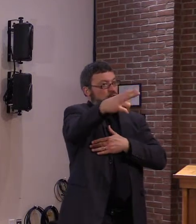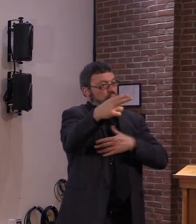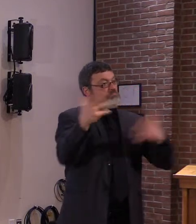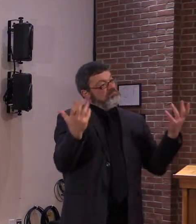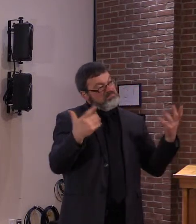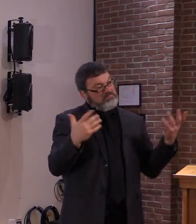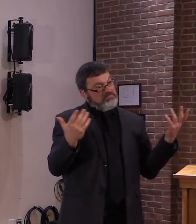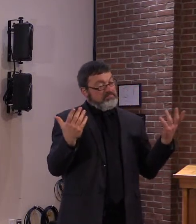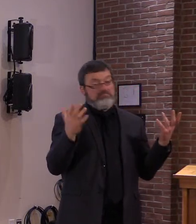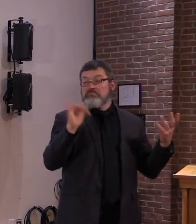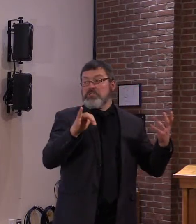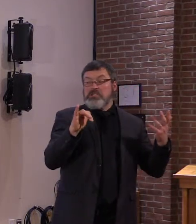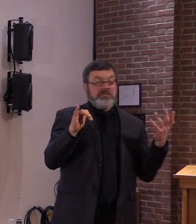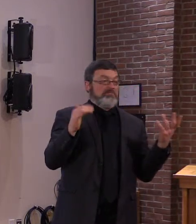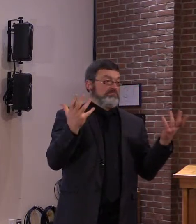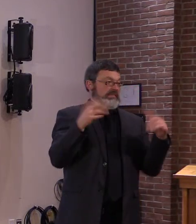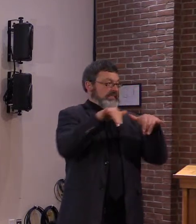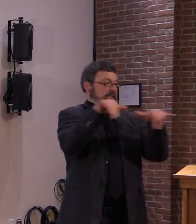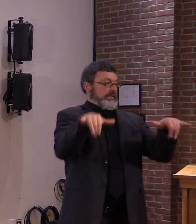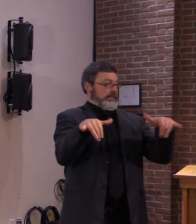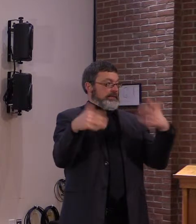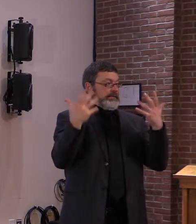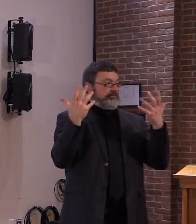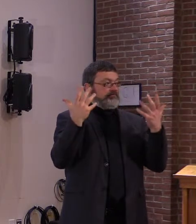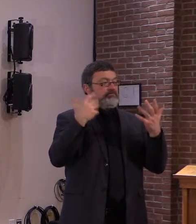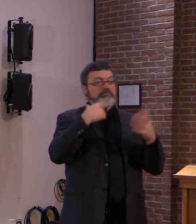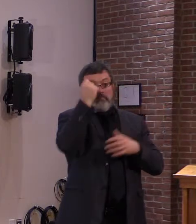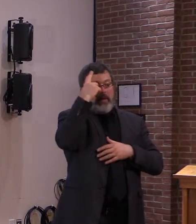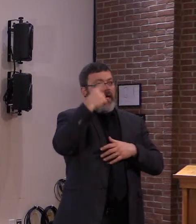Okay. Thank you very much. That concludes my question.